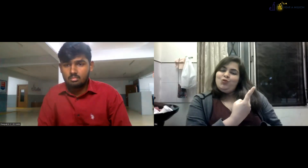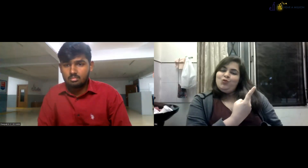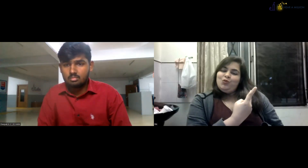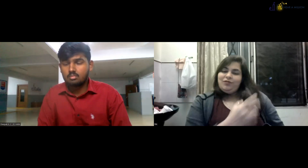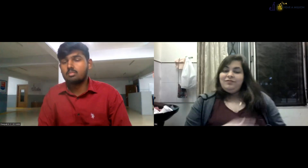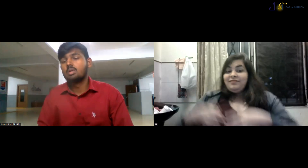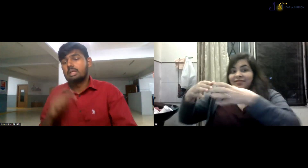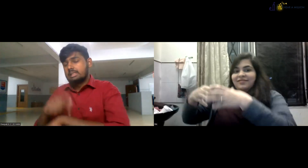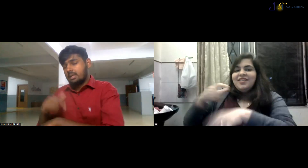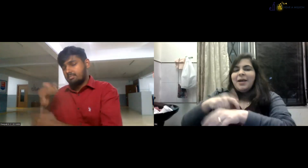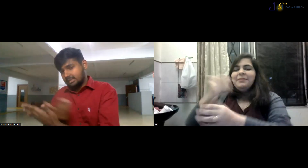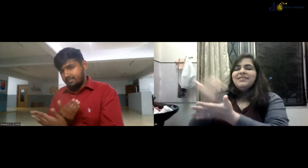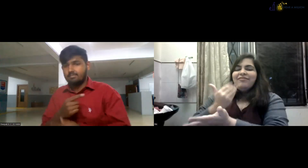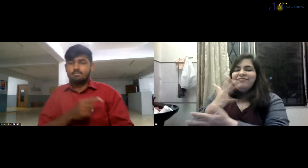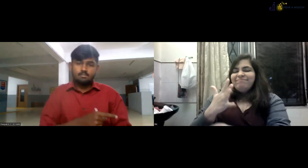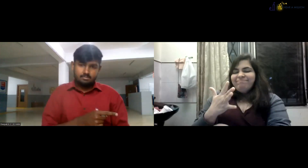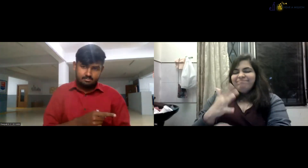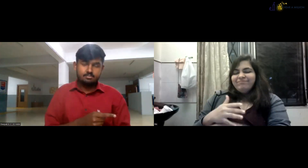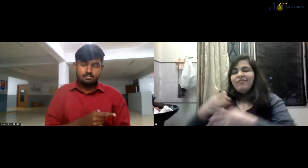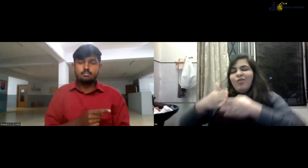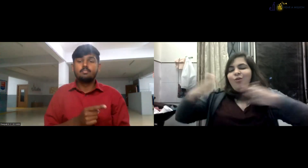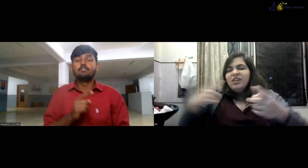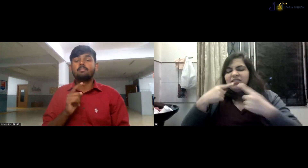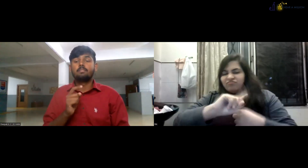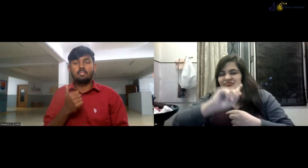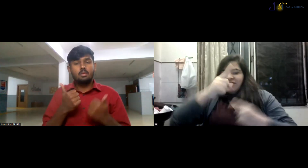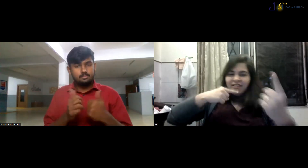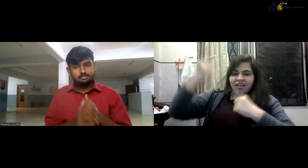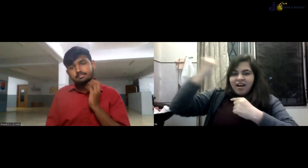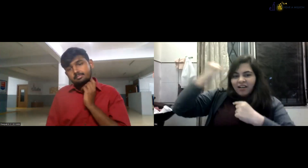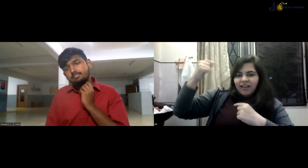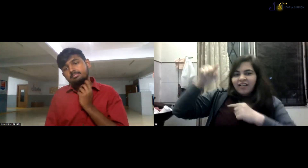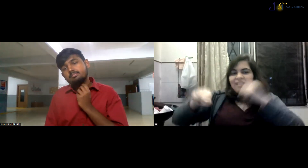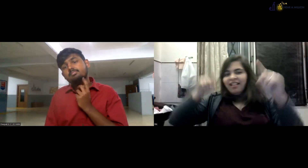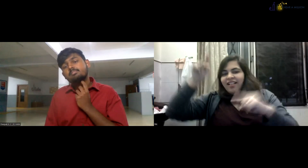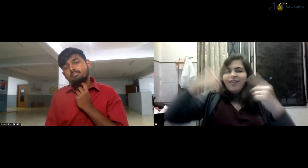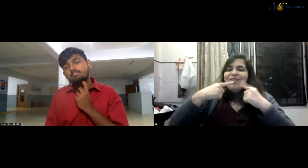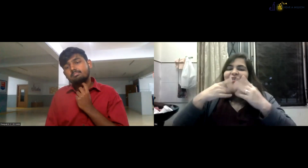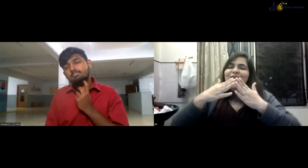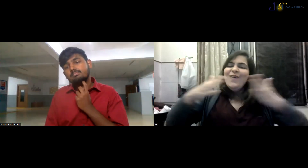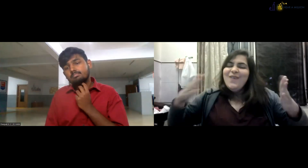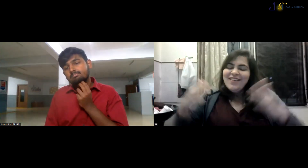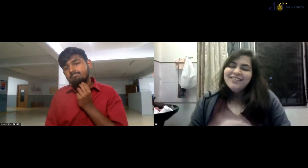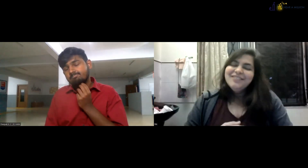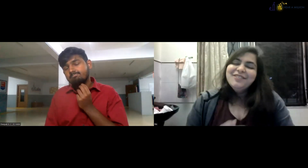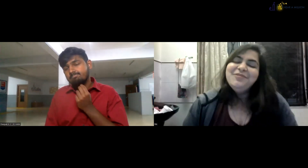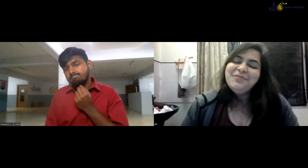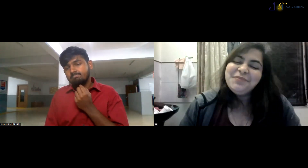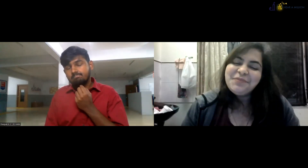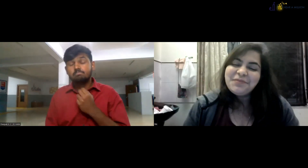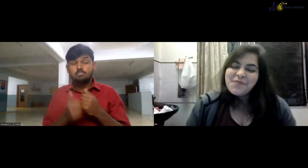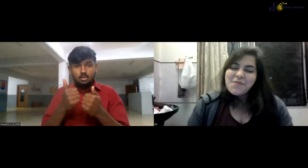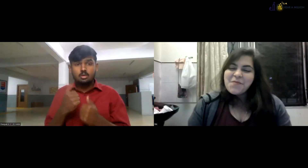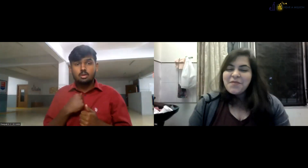things in the with along with the other people also, you can save the money. But along with the team members,